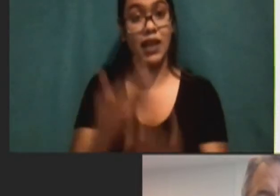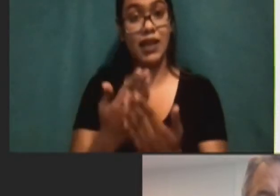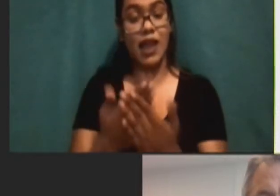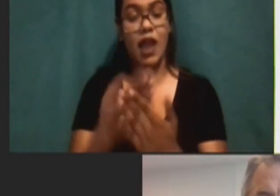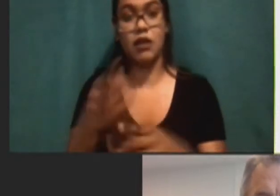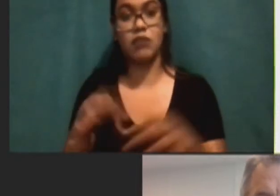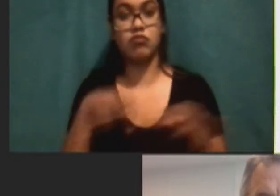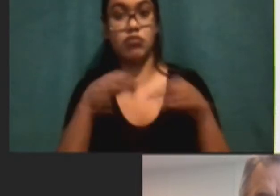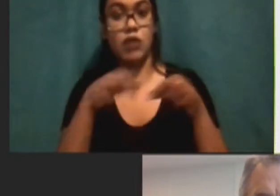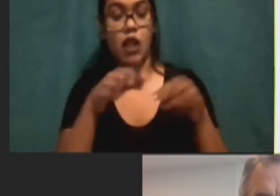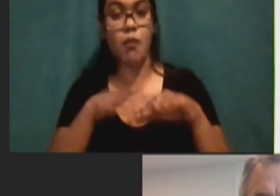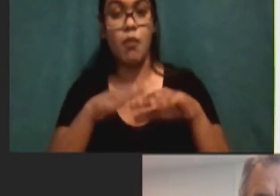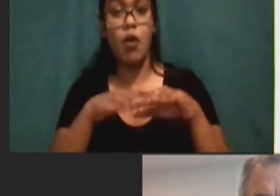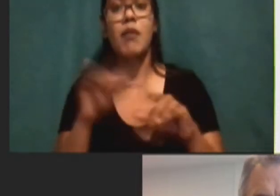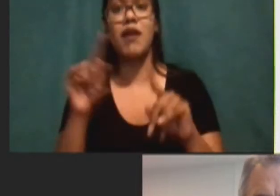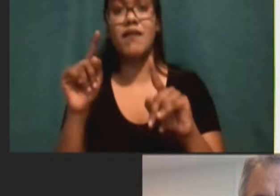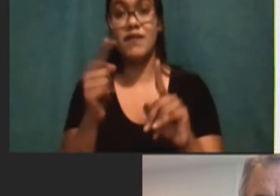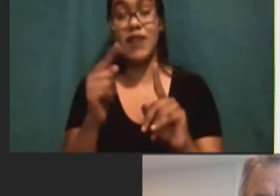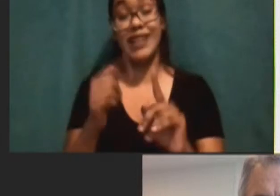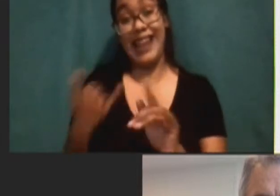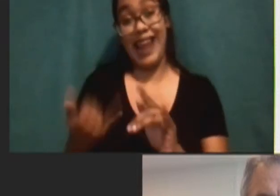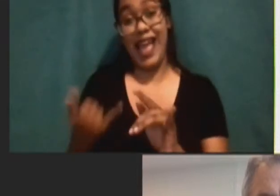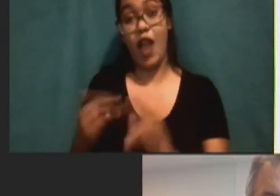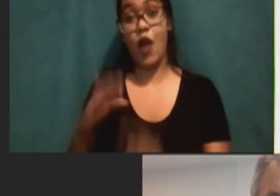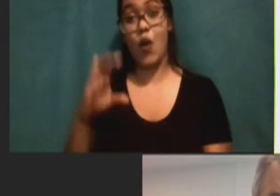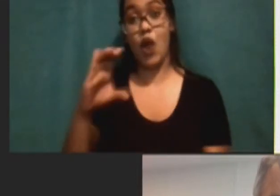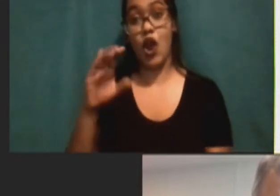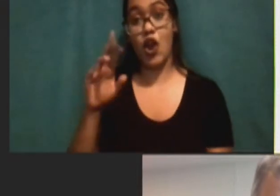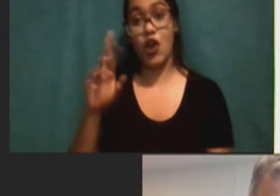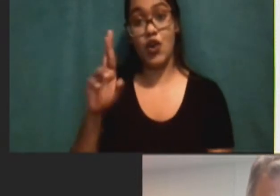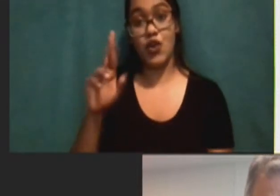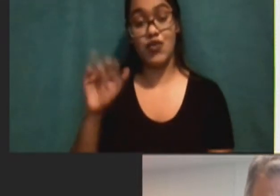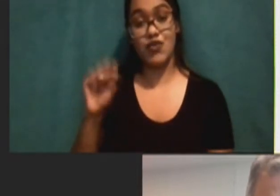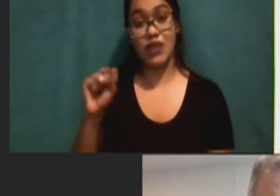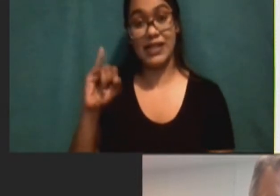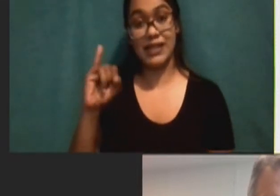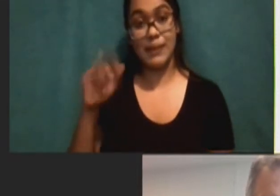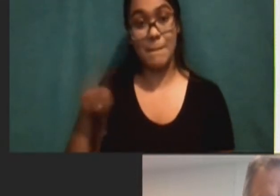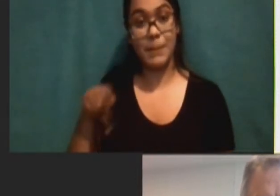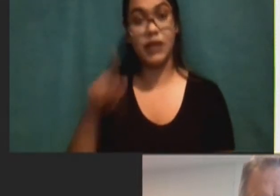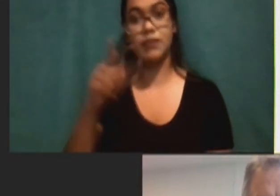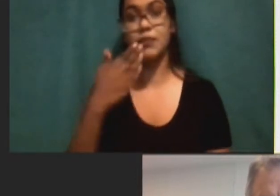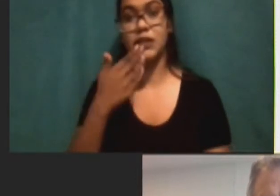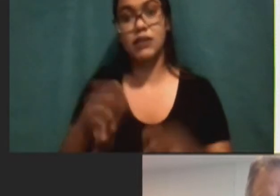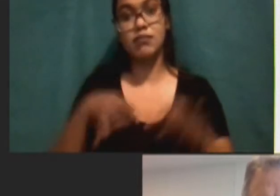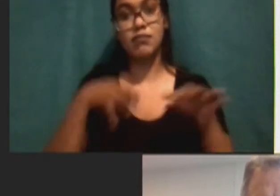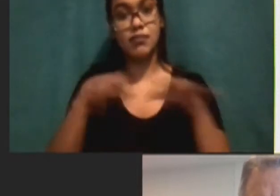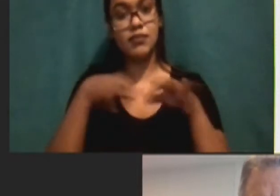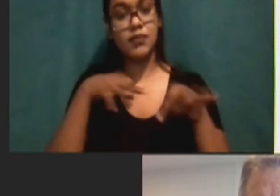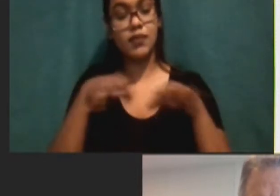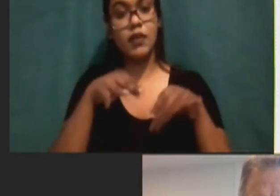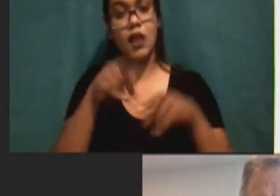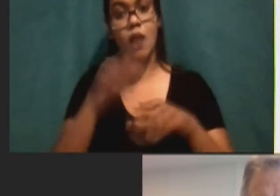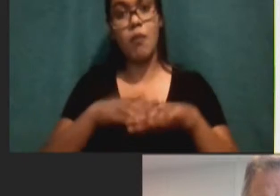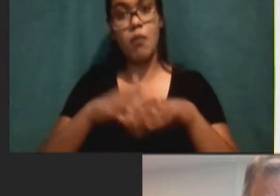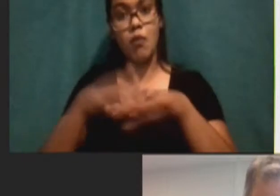NICT. But let me leave it with Dr. Crisp just to see which other, as we want to